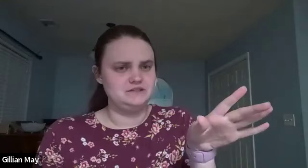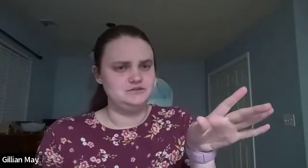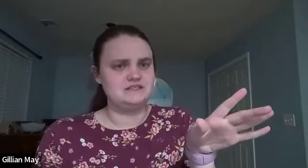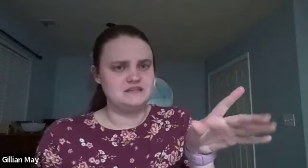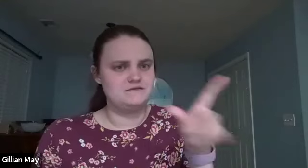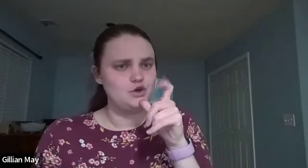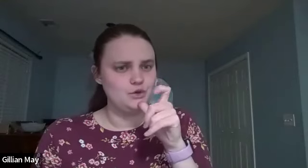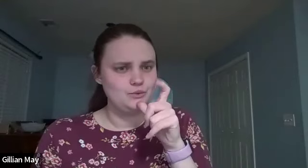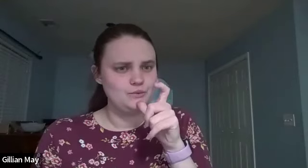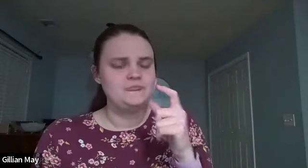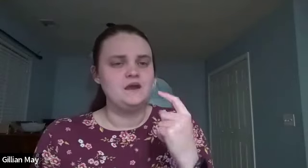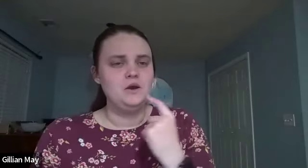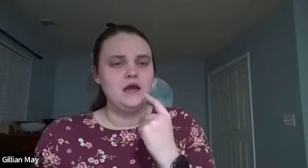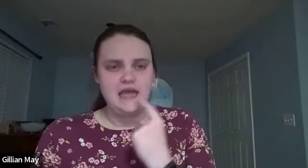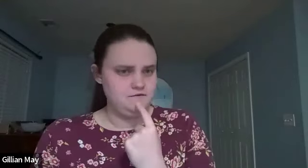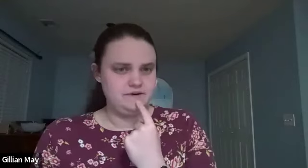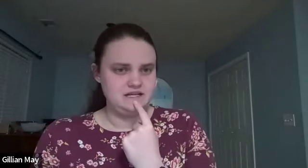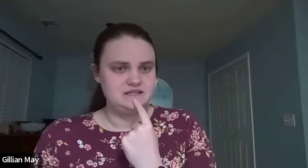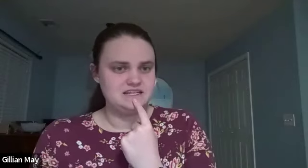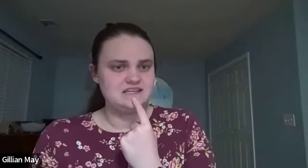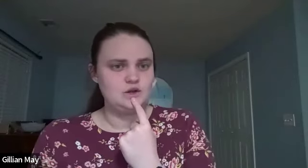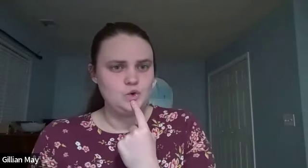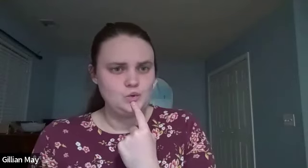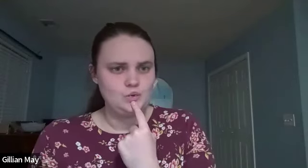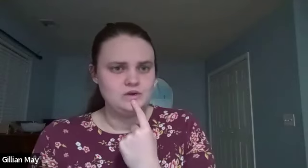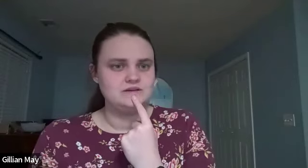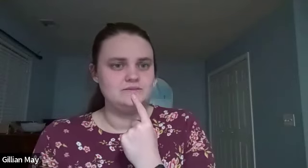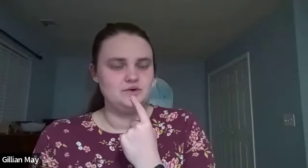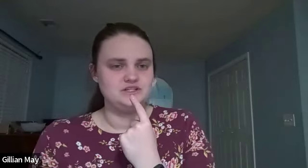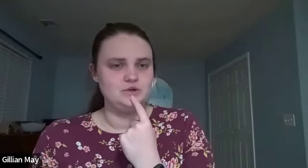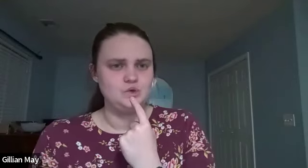uses the sign for who, everybody does the little who motion, who.